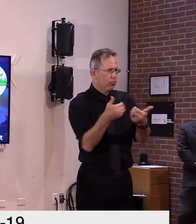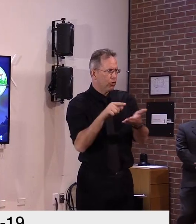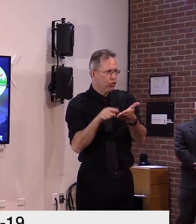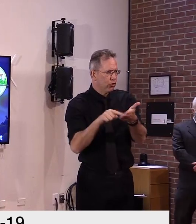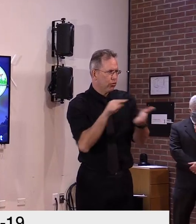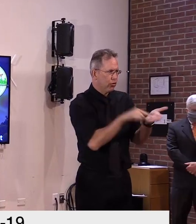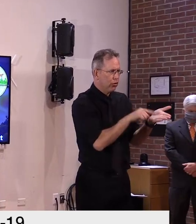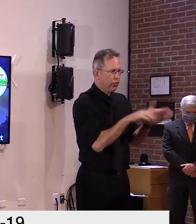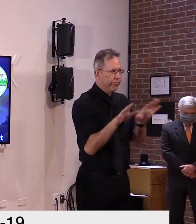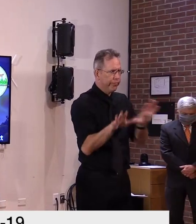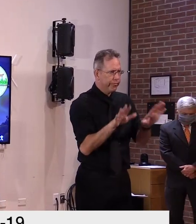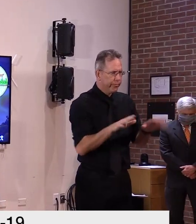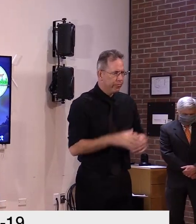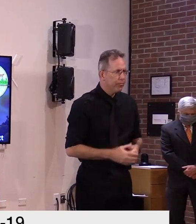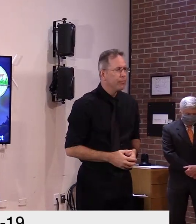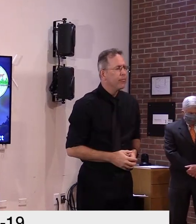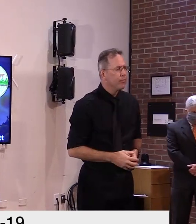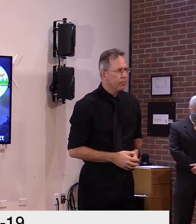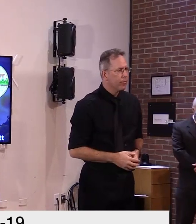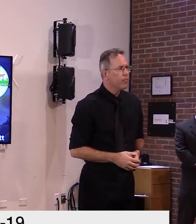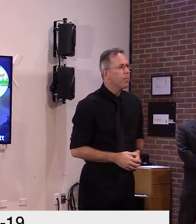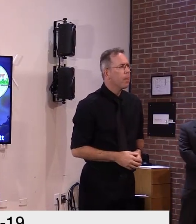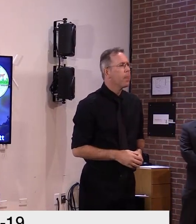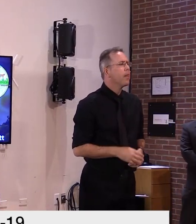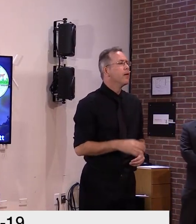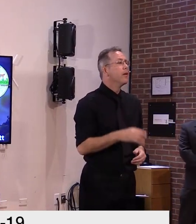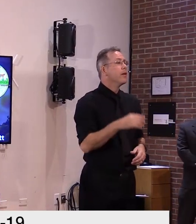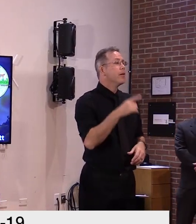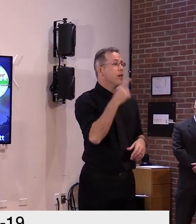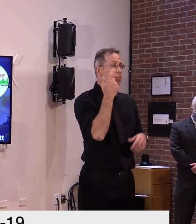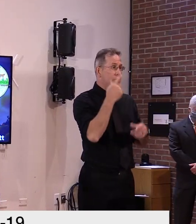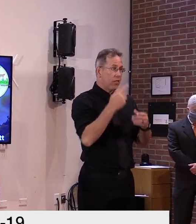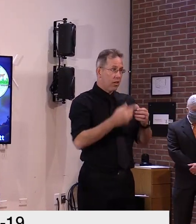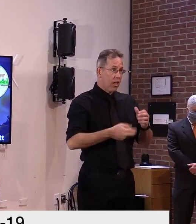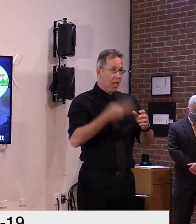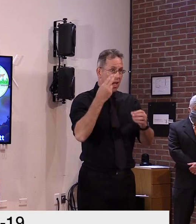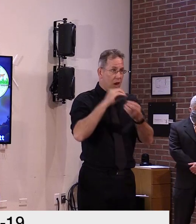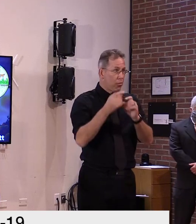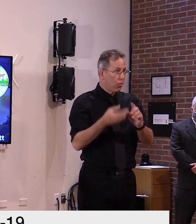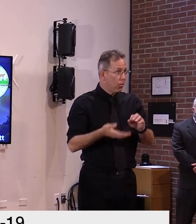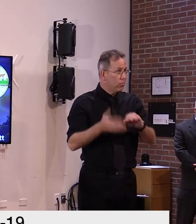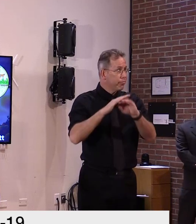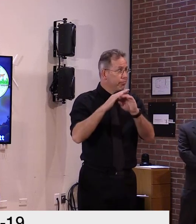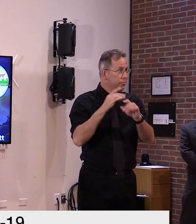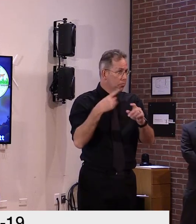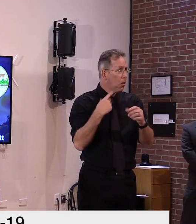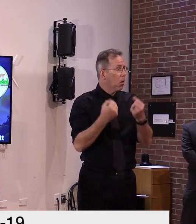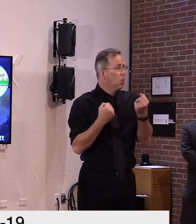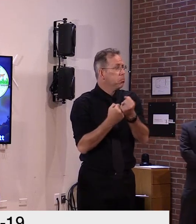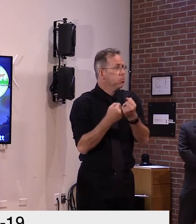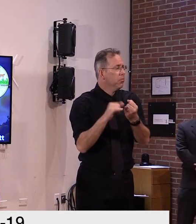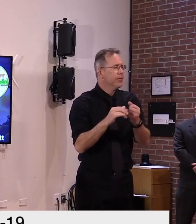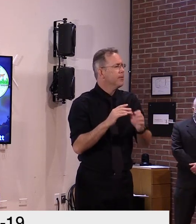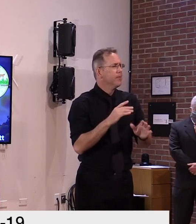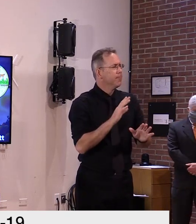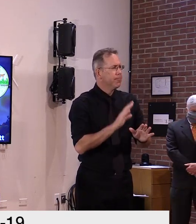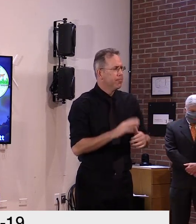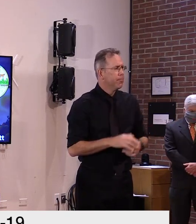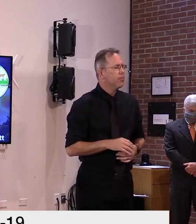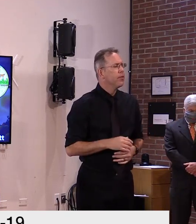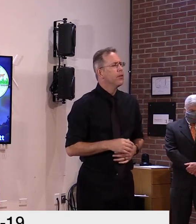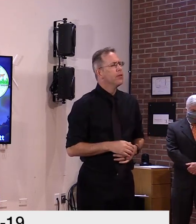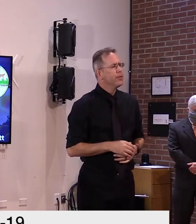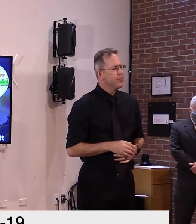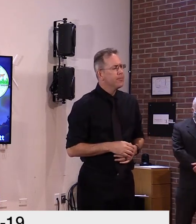the higher number supports more of what we do and takes away some of the people